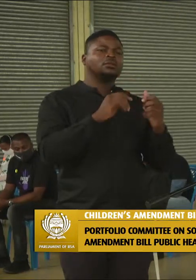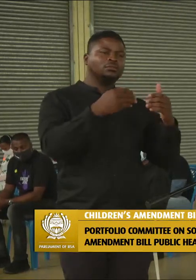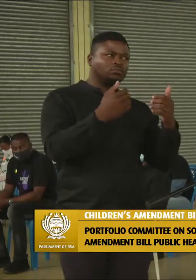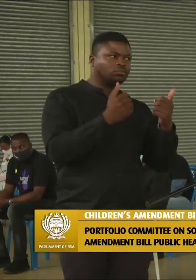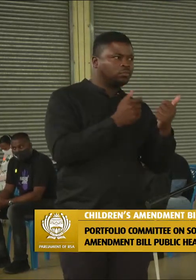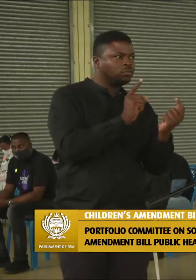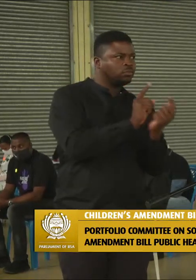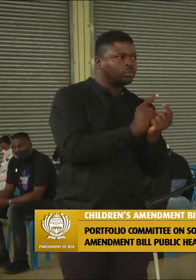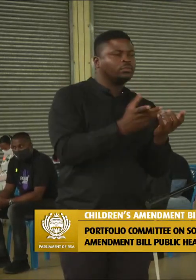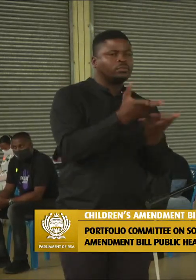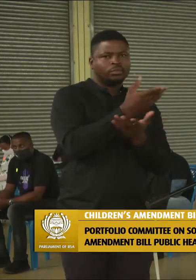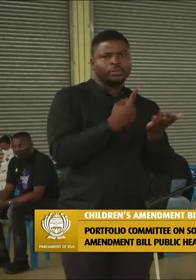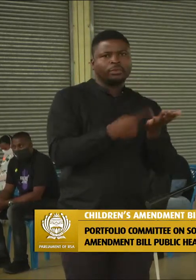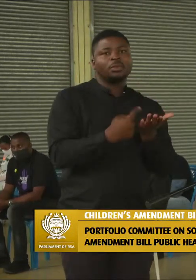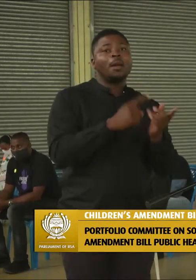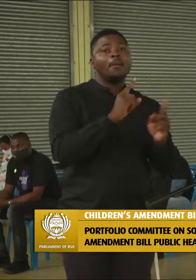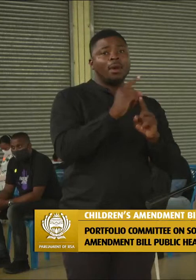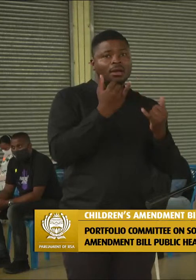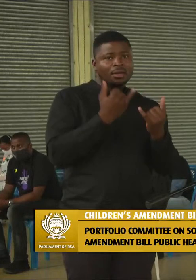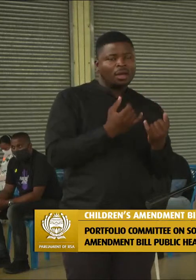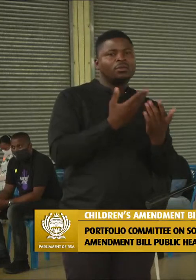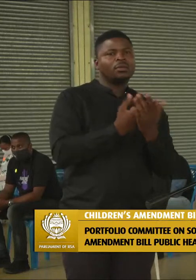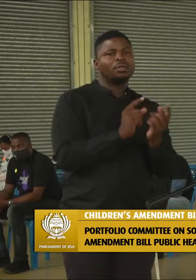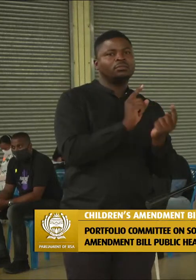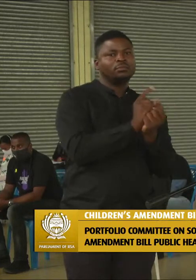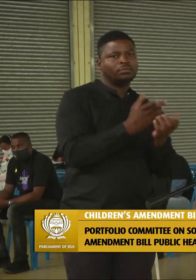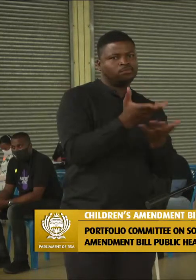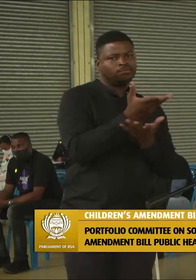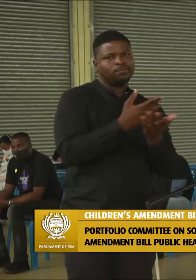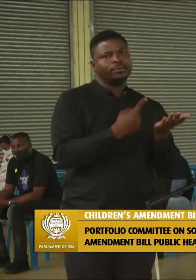uhlangane naye manje sizokhona ukudlula.